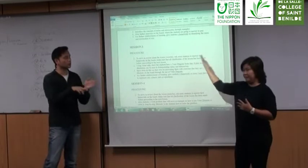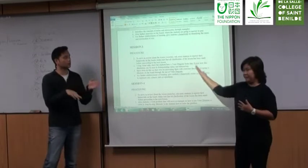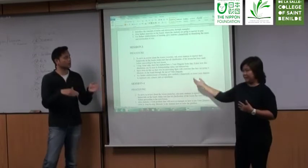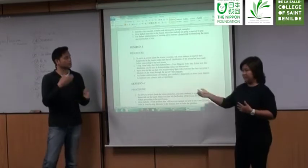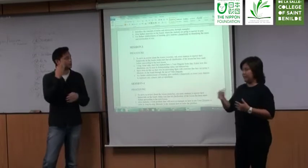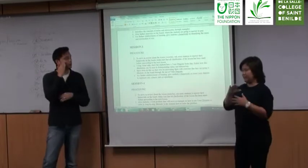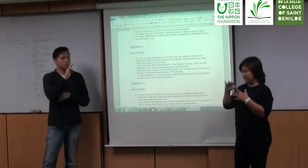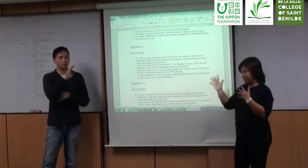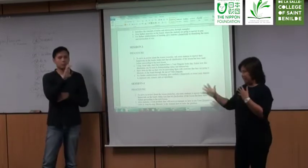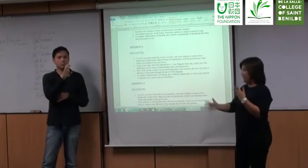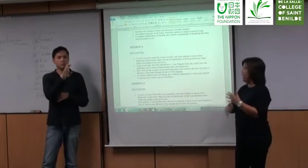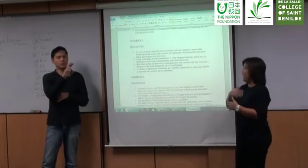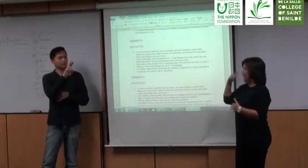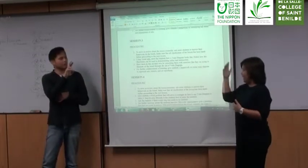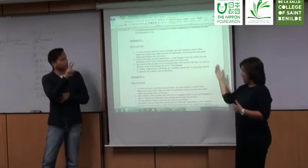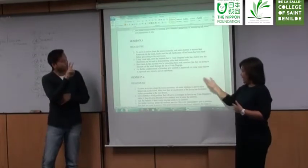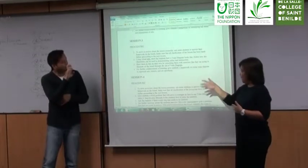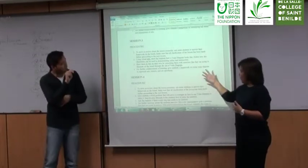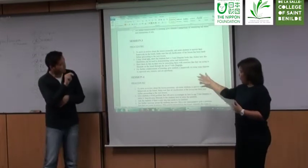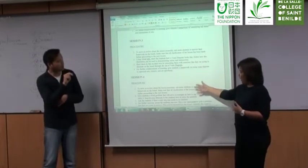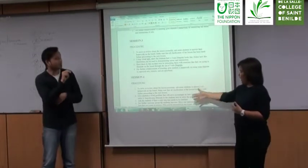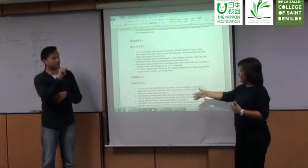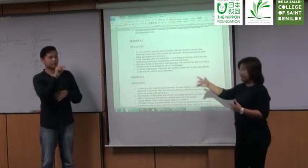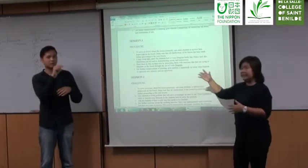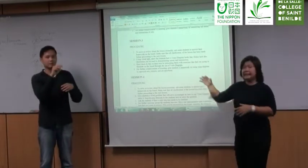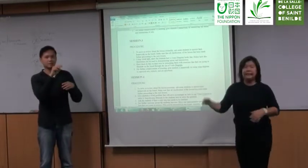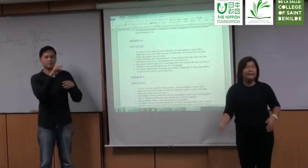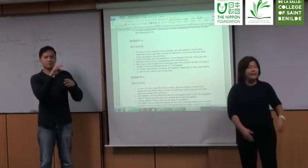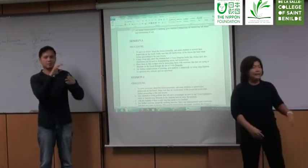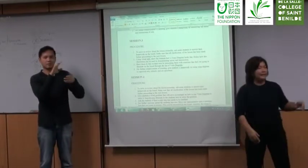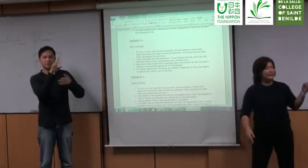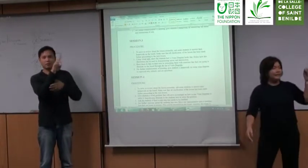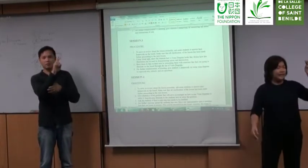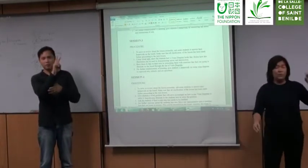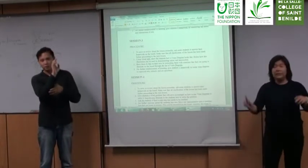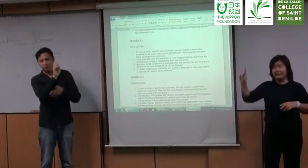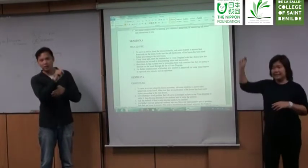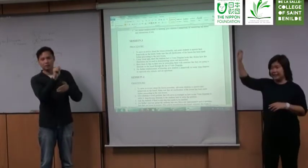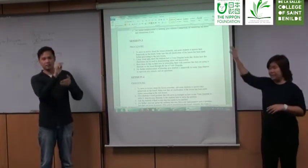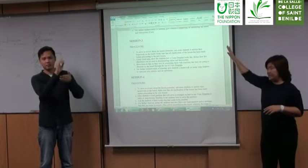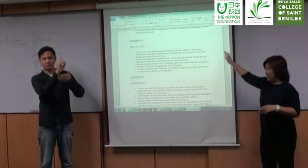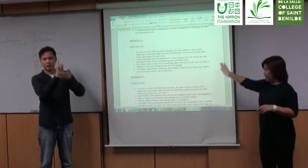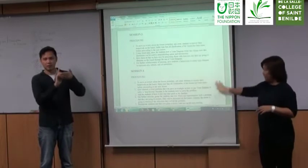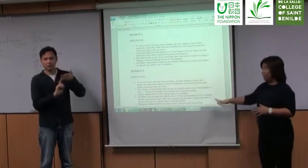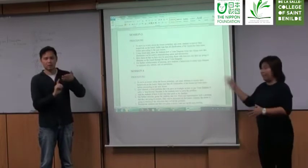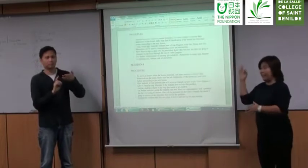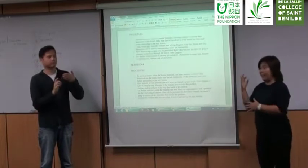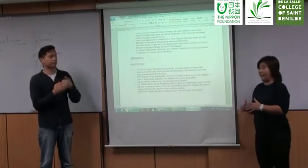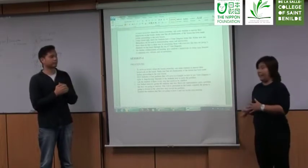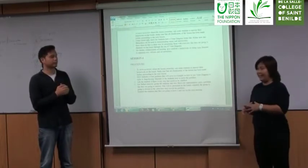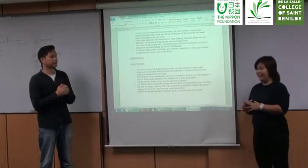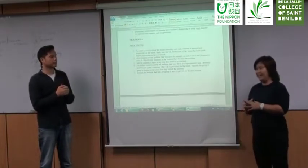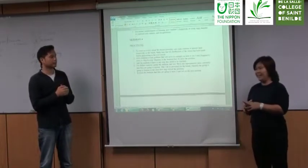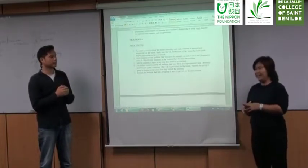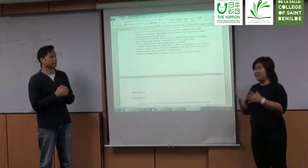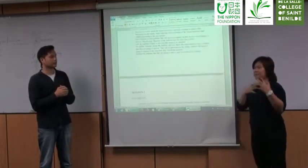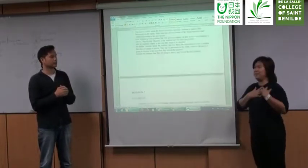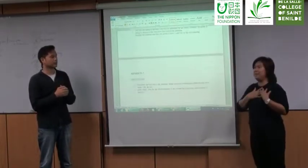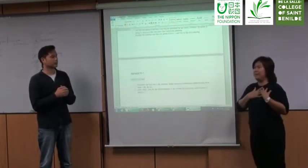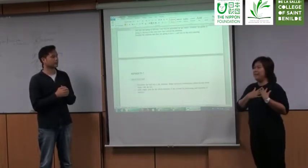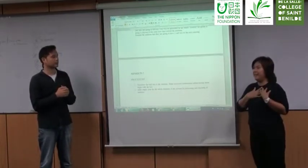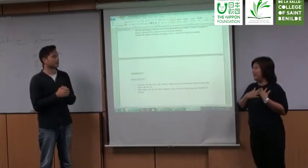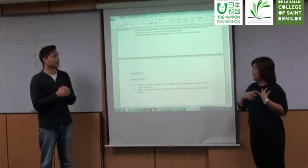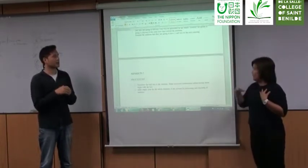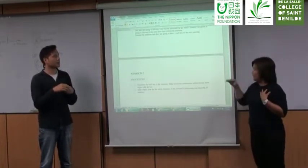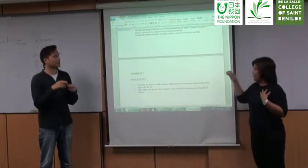diagram. So it's the same thing. And then again, homework until the unit is called the Friday. So for